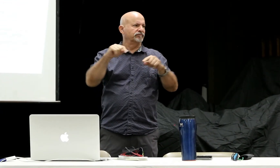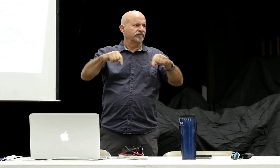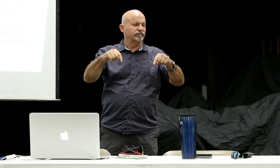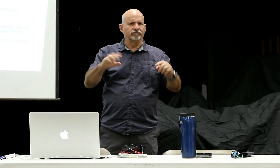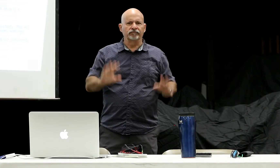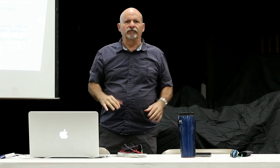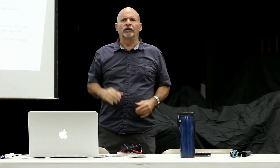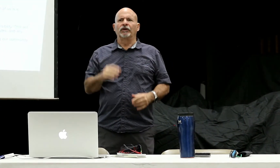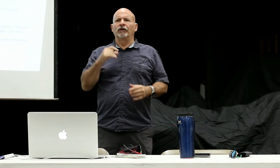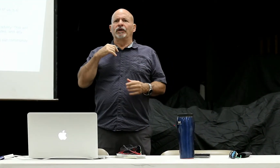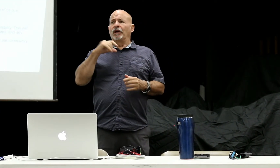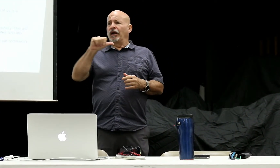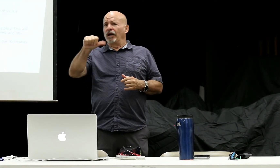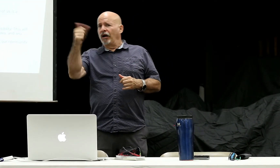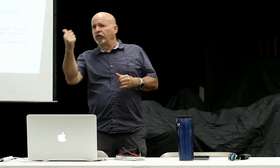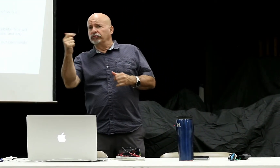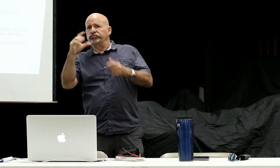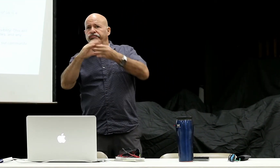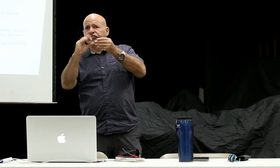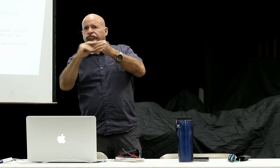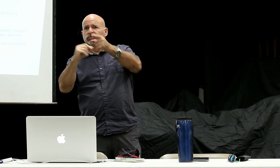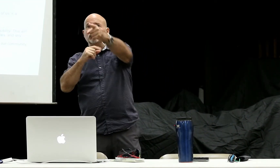Okay, we want to make sure that we keep the remaining of comments